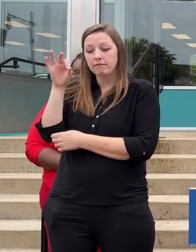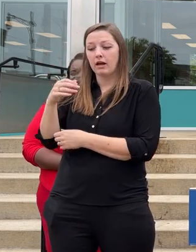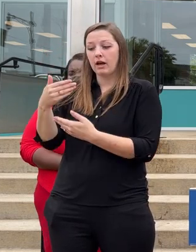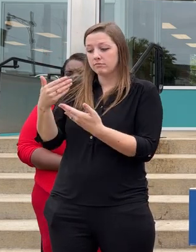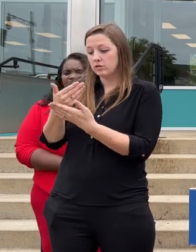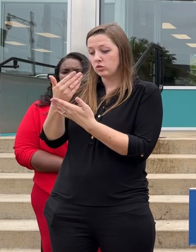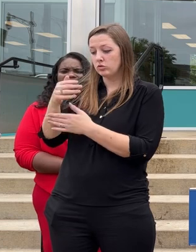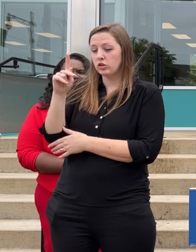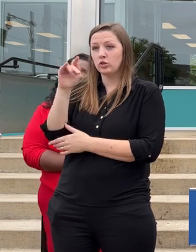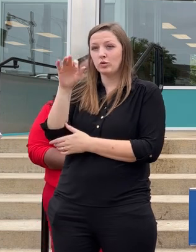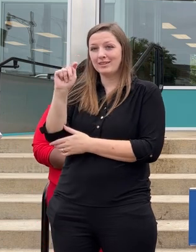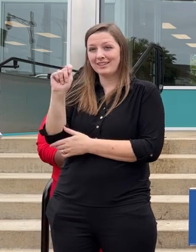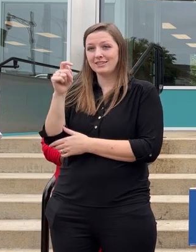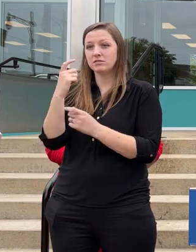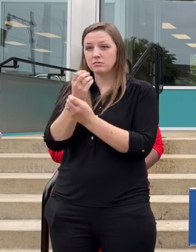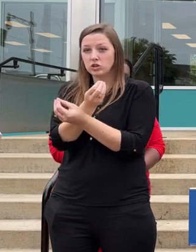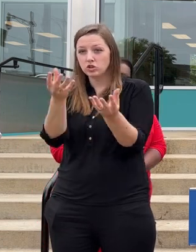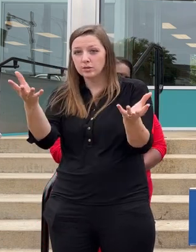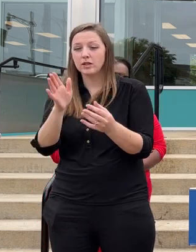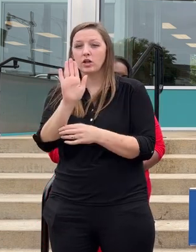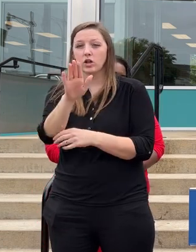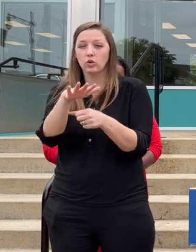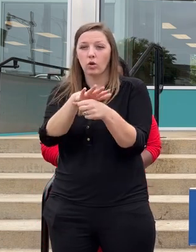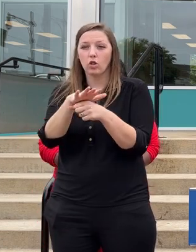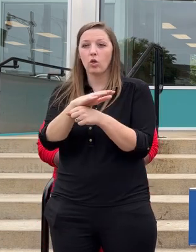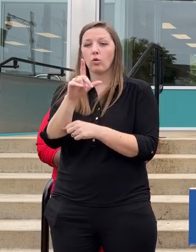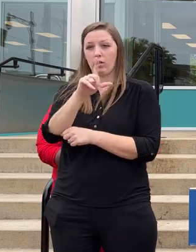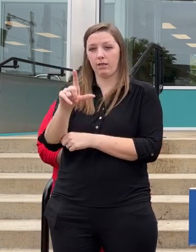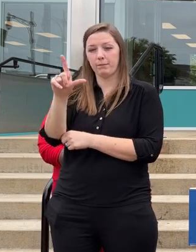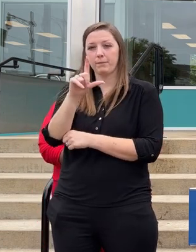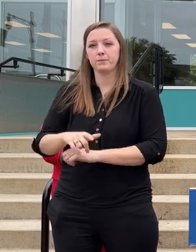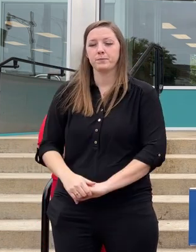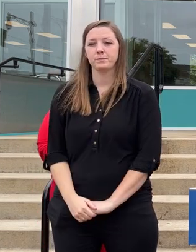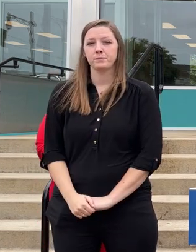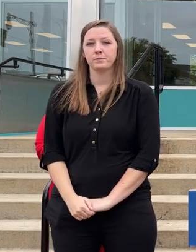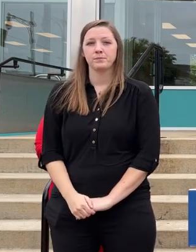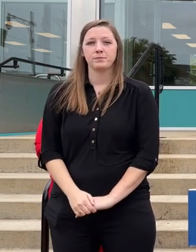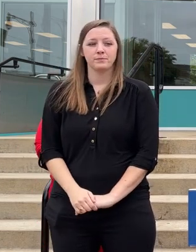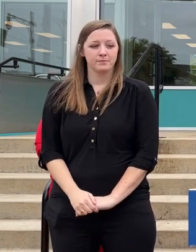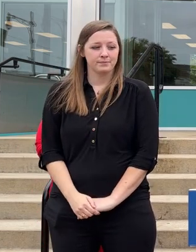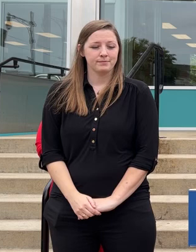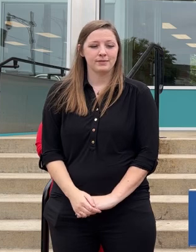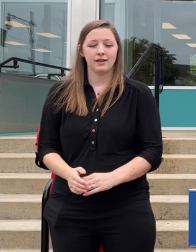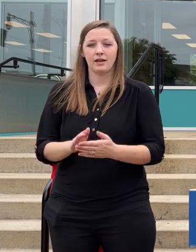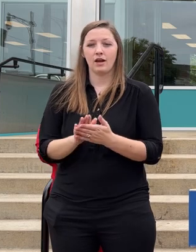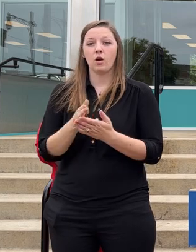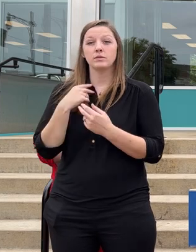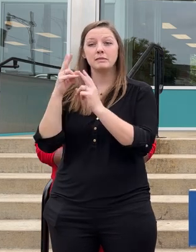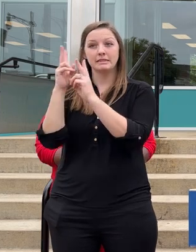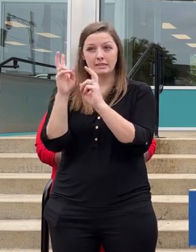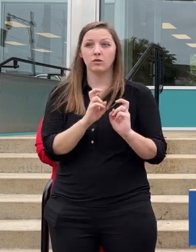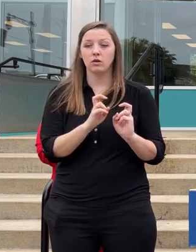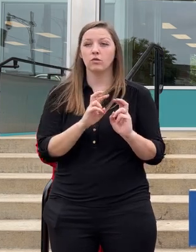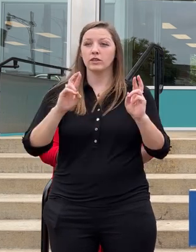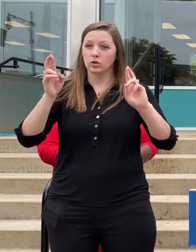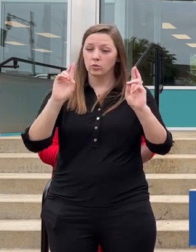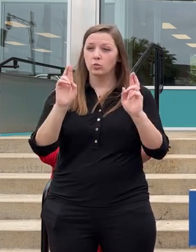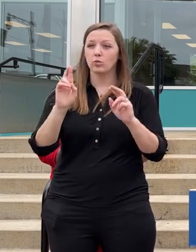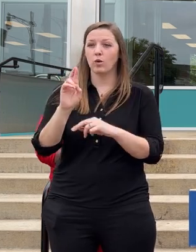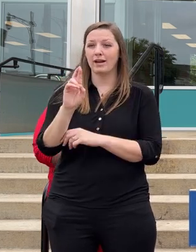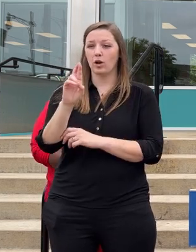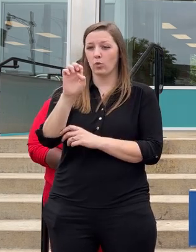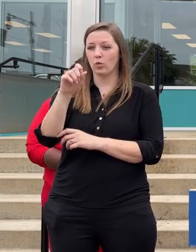emergency preparedness kits will be distributed at your local branch. And as always, please download the Ready Erie app